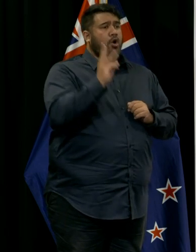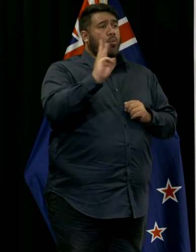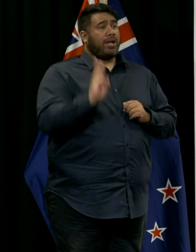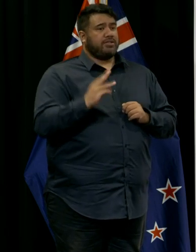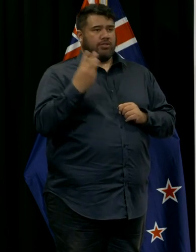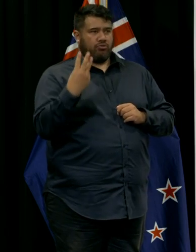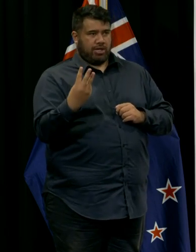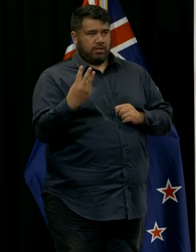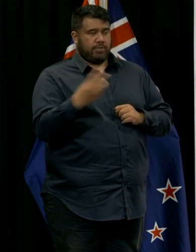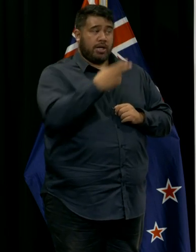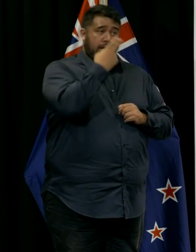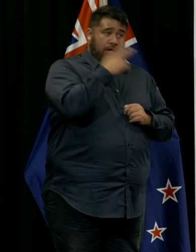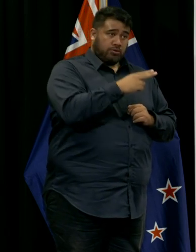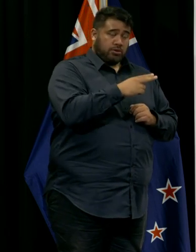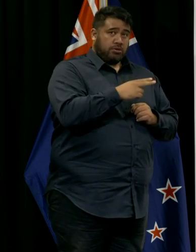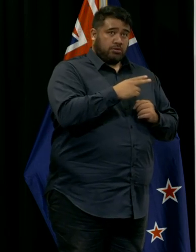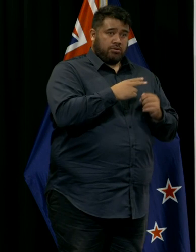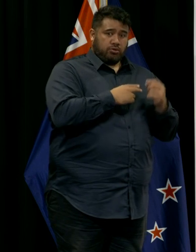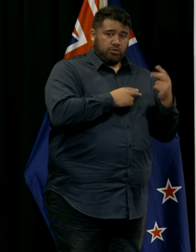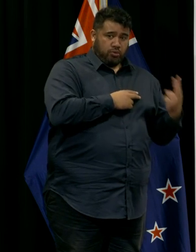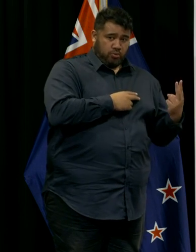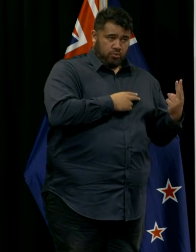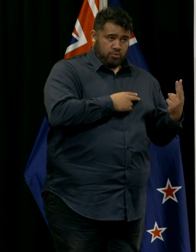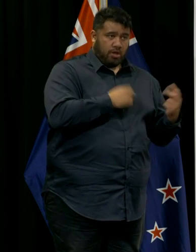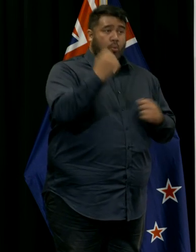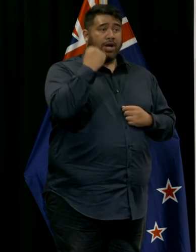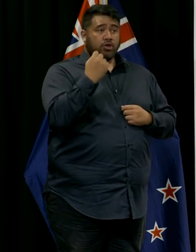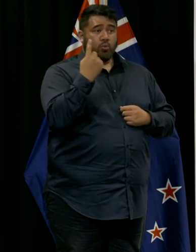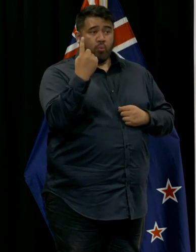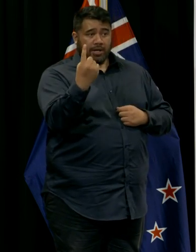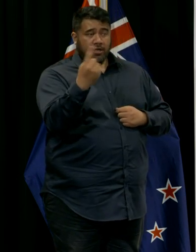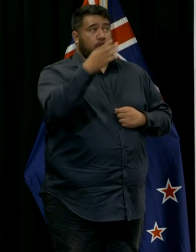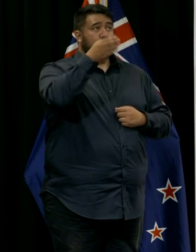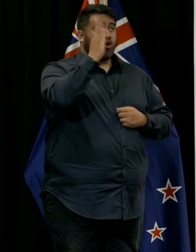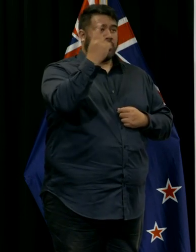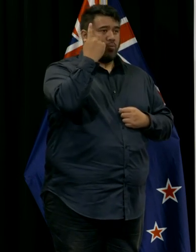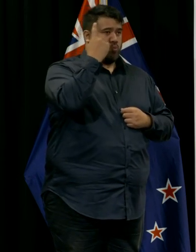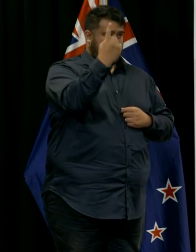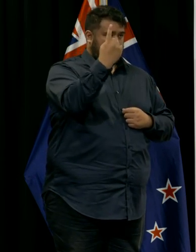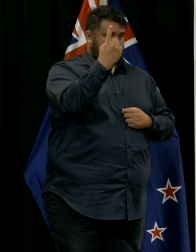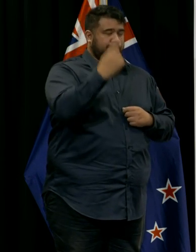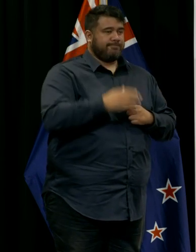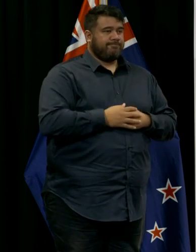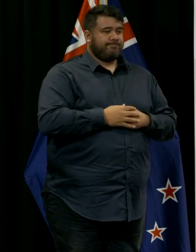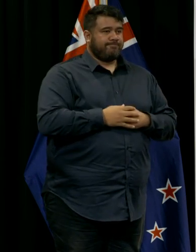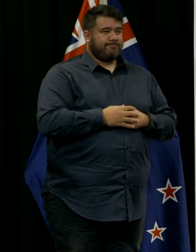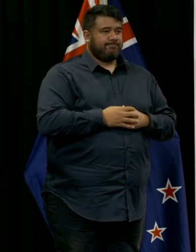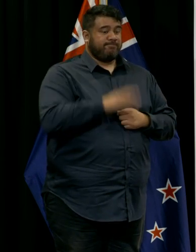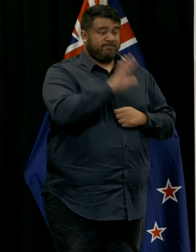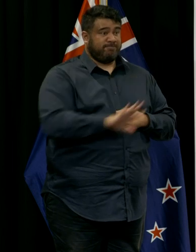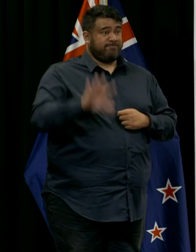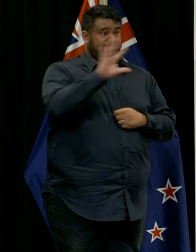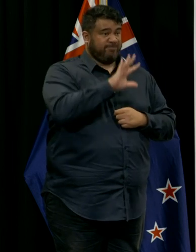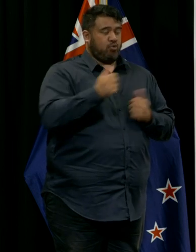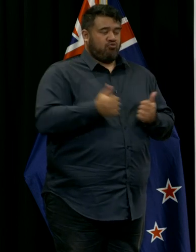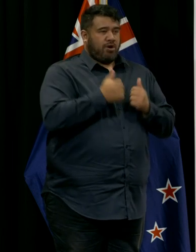in Nelson Hospital, and 1 each in Waikato and Northland Base Hospital. None are in intensive